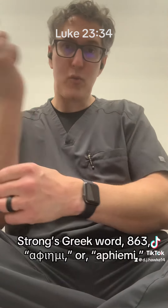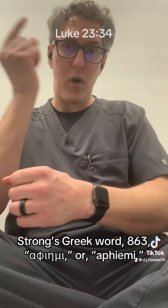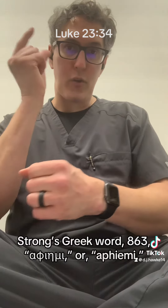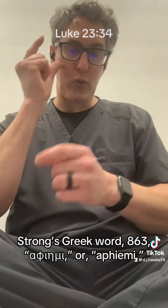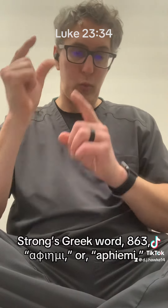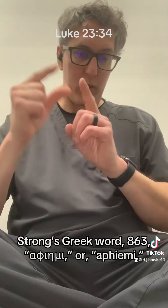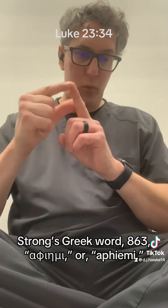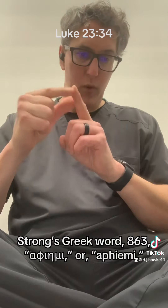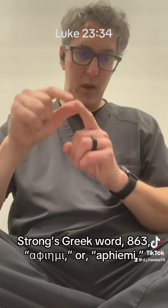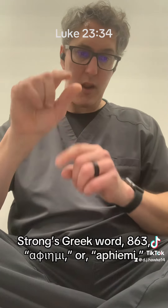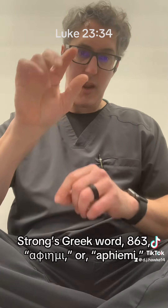Strong's Greek word